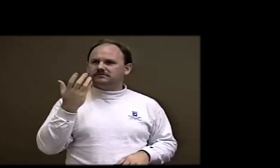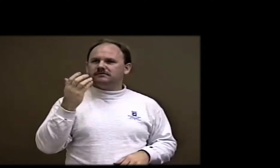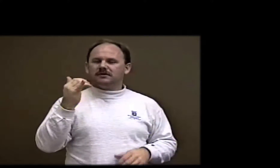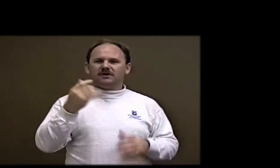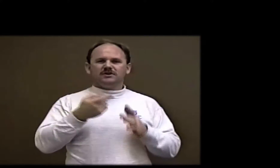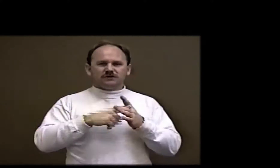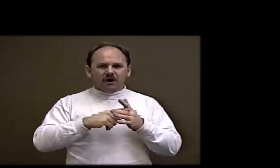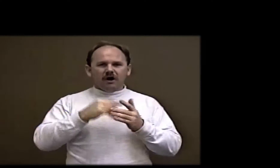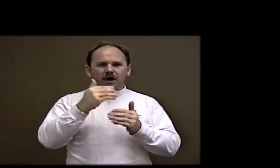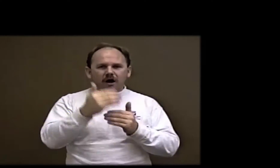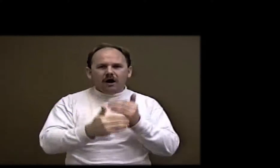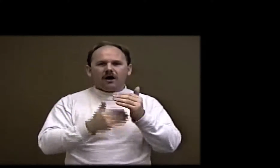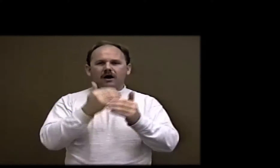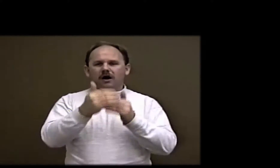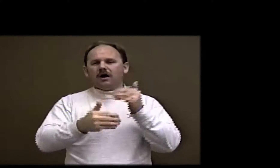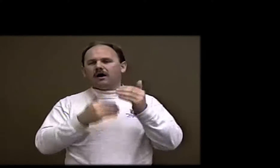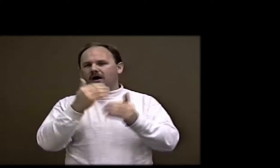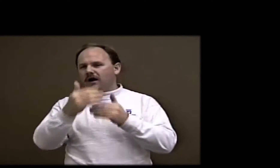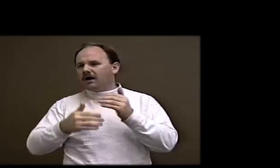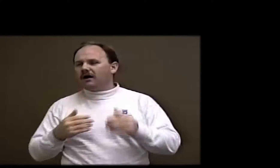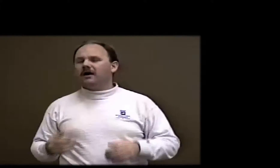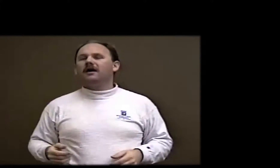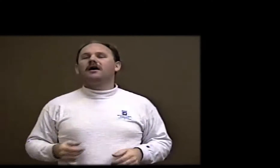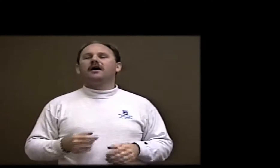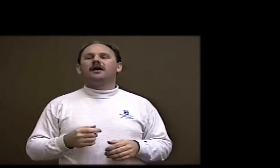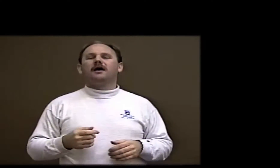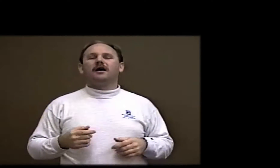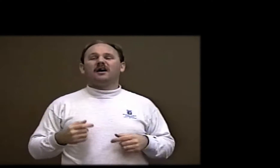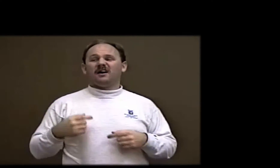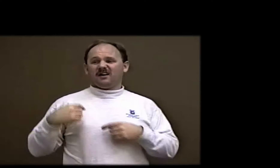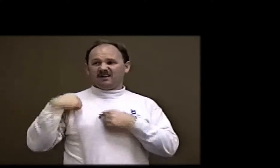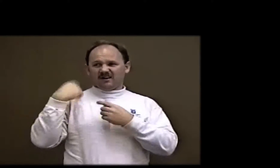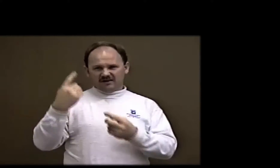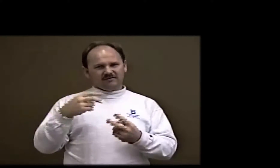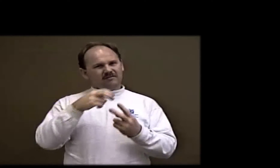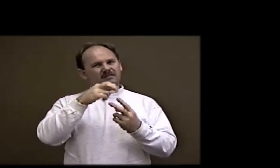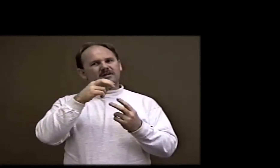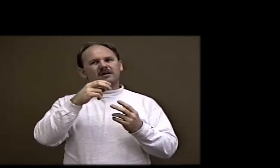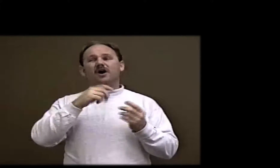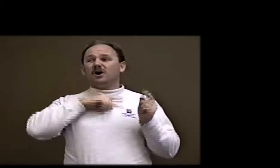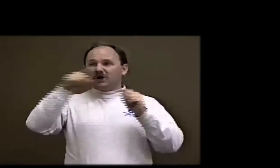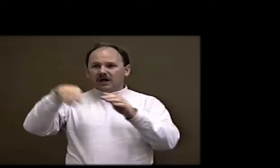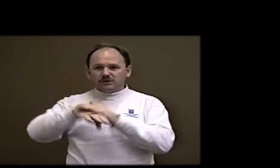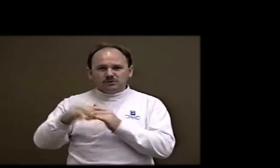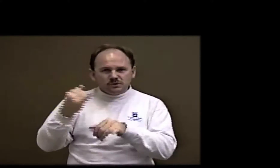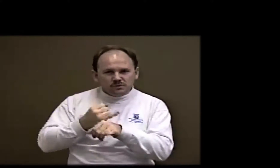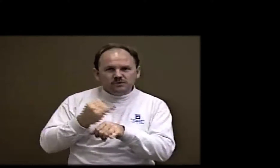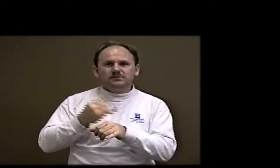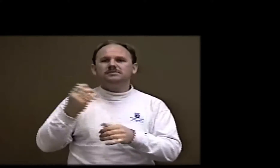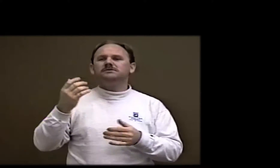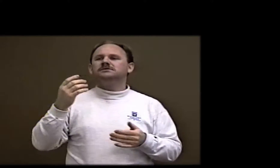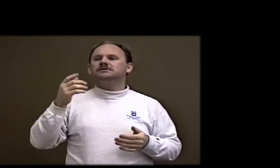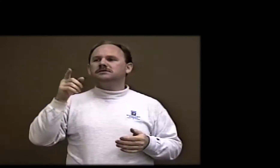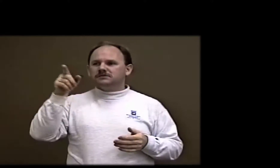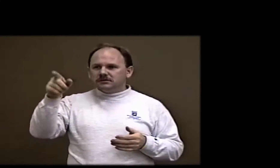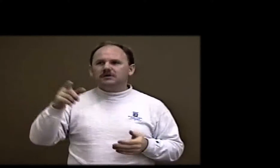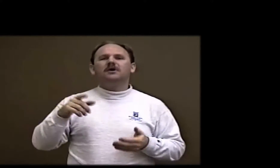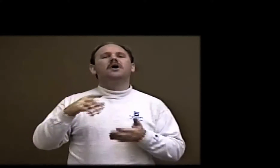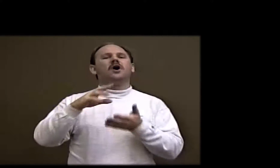means Y-E-S. So I ate the apple and I started to slowly understand. Since then,